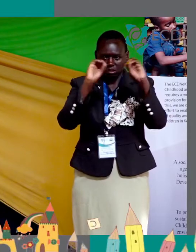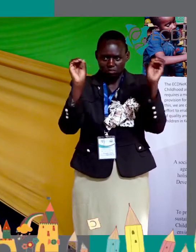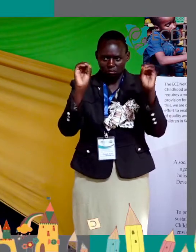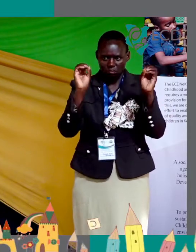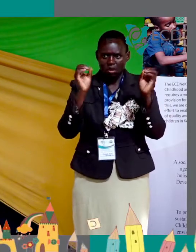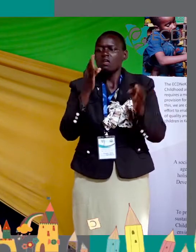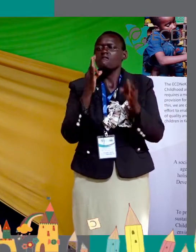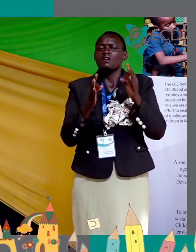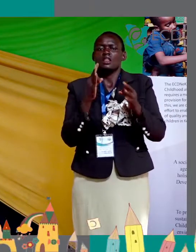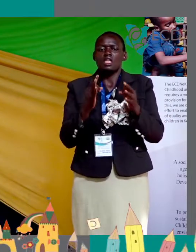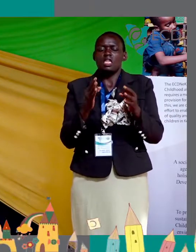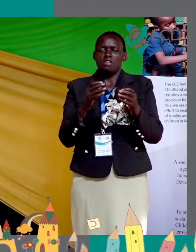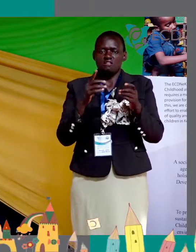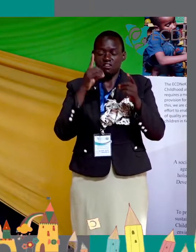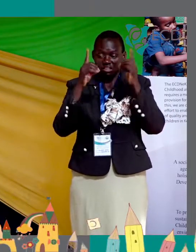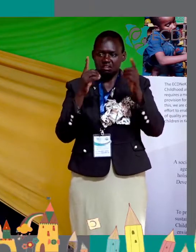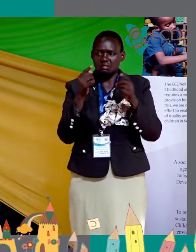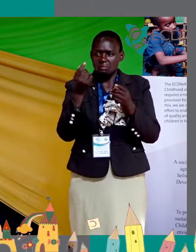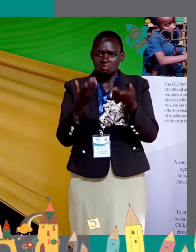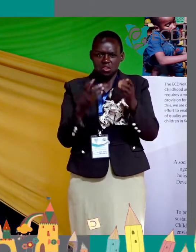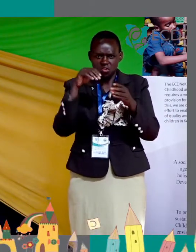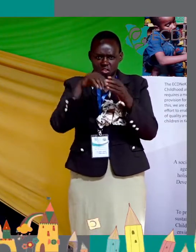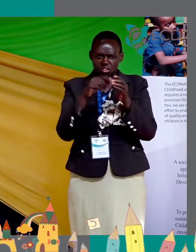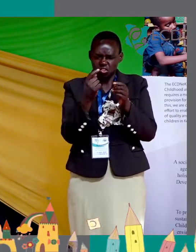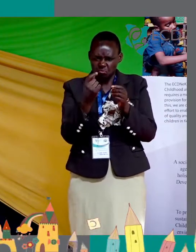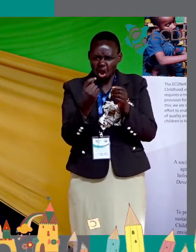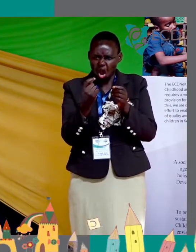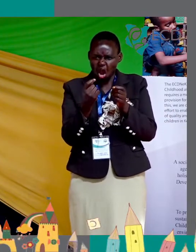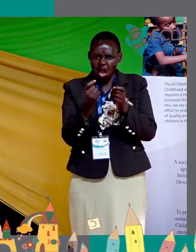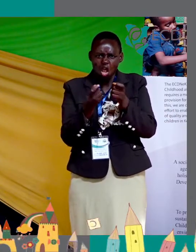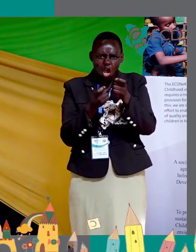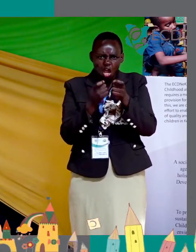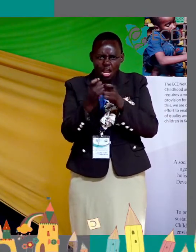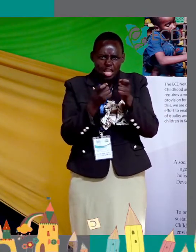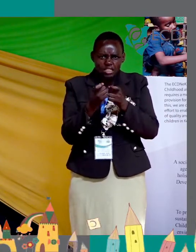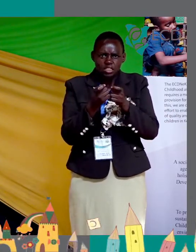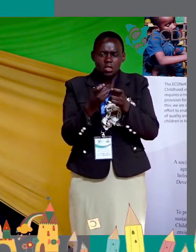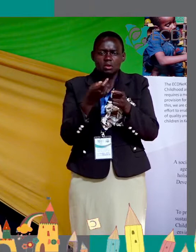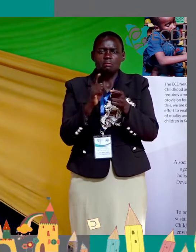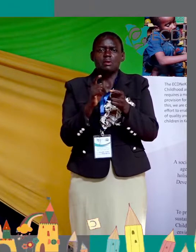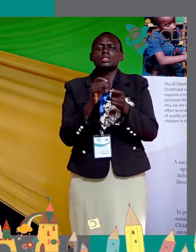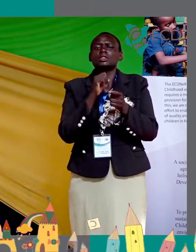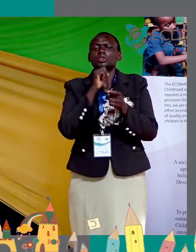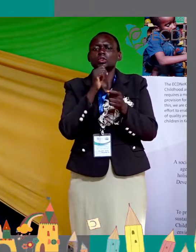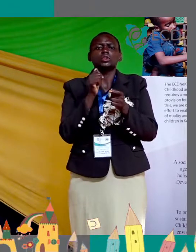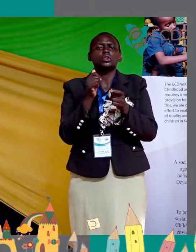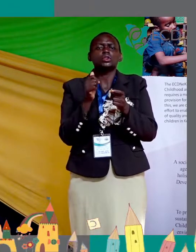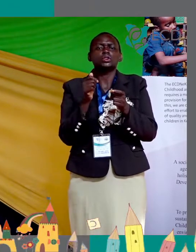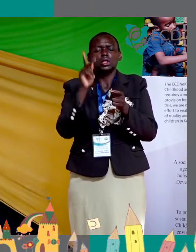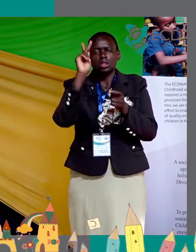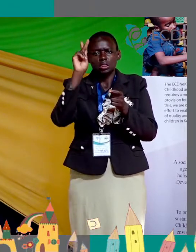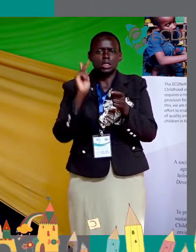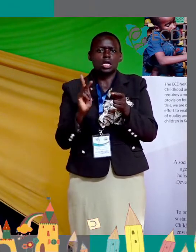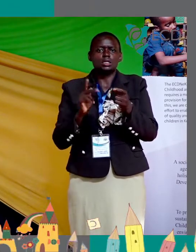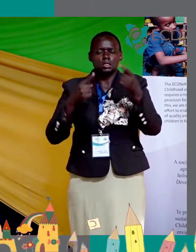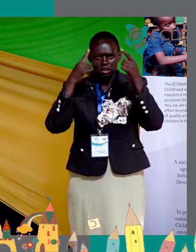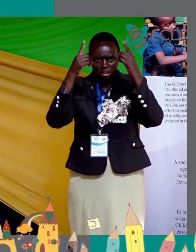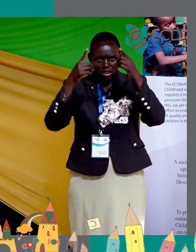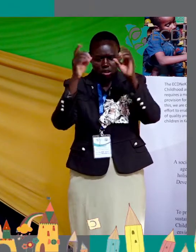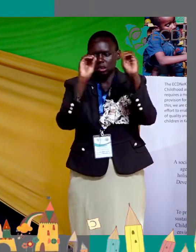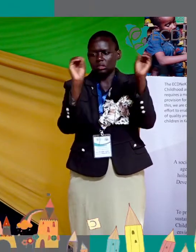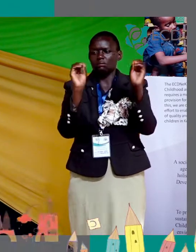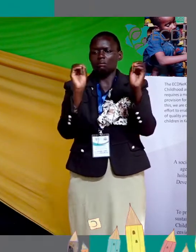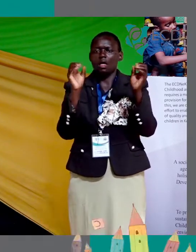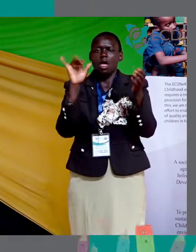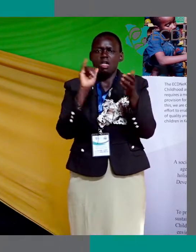if there has been success in your small organization, it does not represent the country's success.